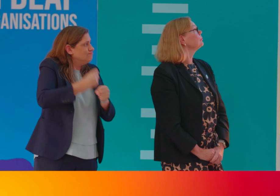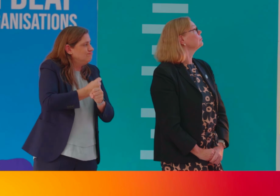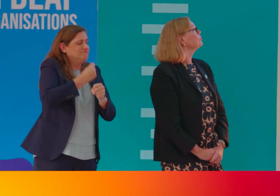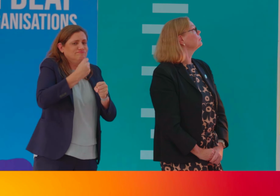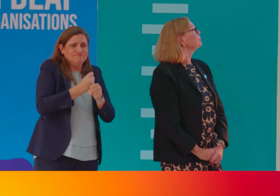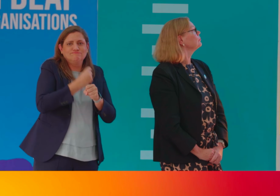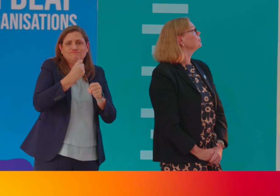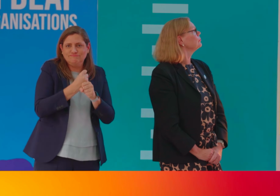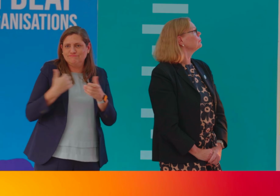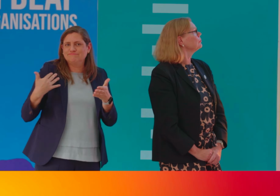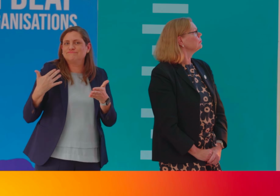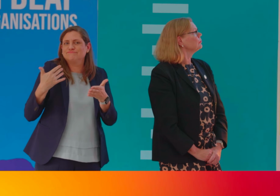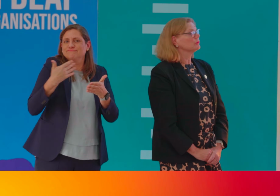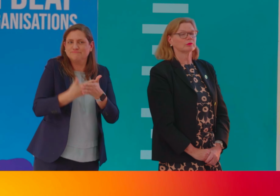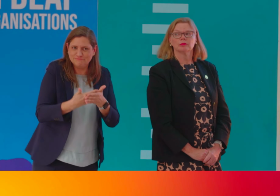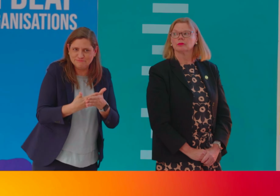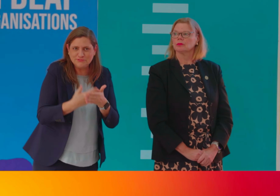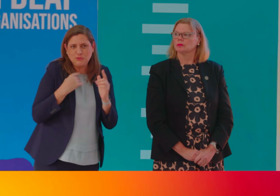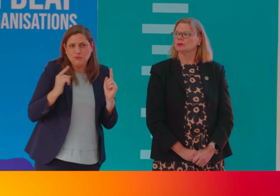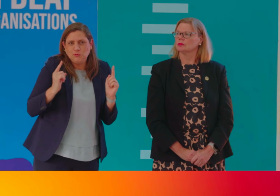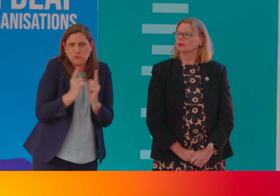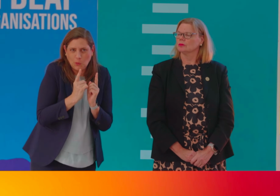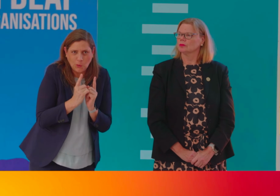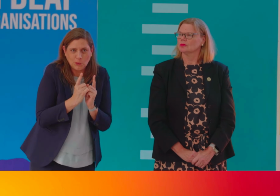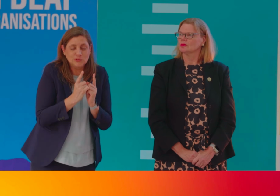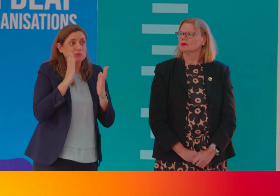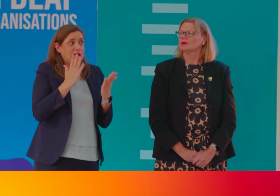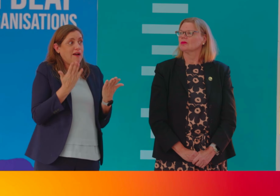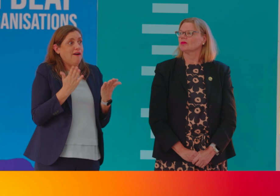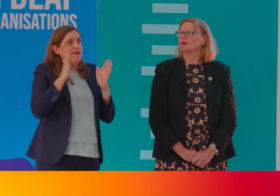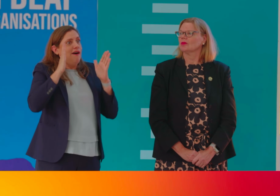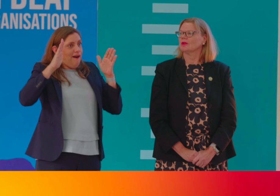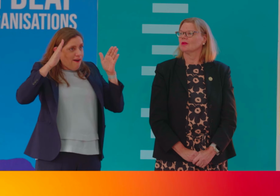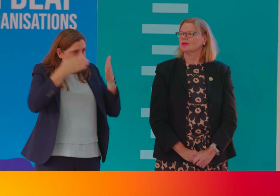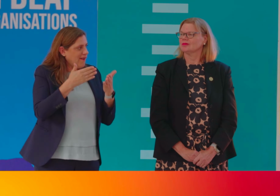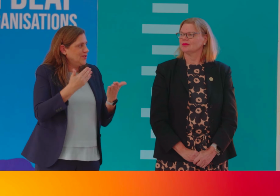This is a quick summary of WFD activities to date.